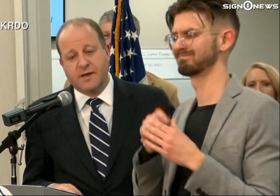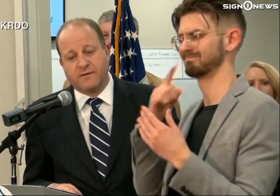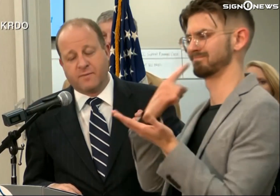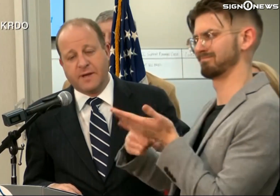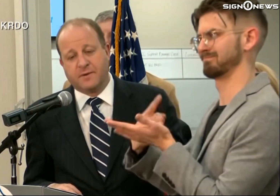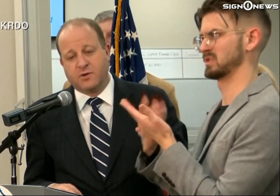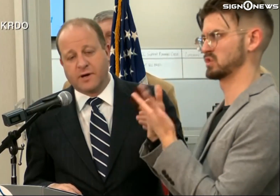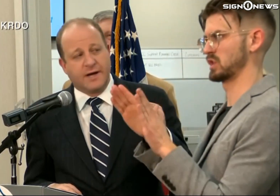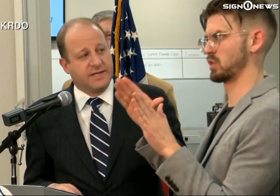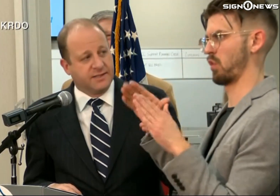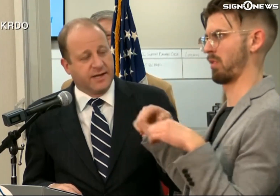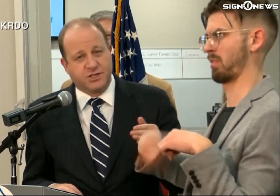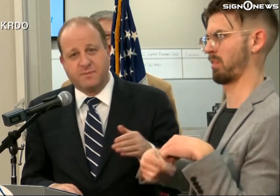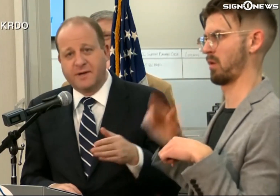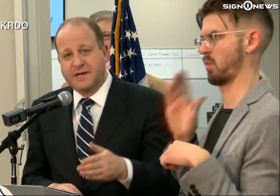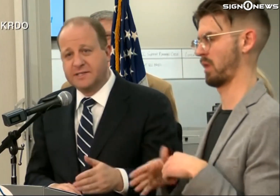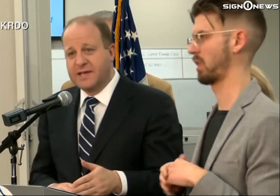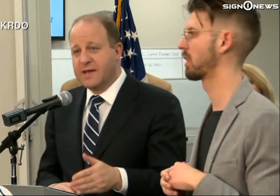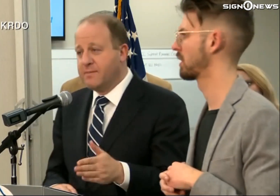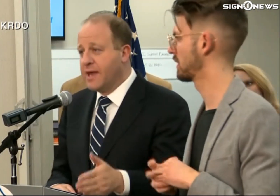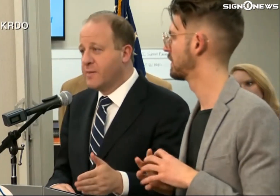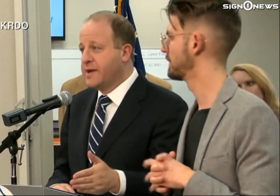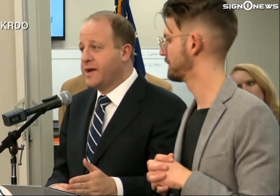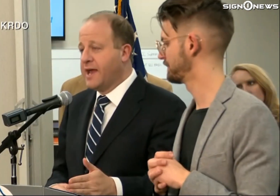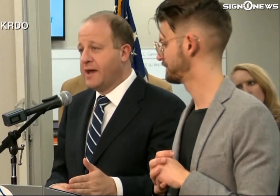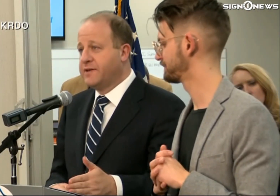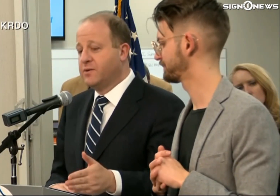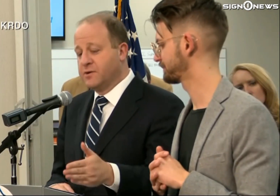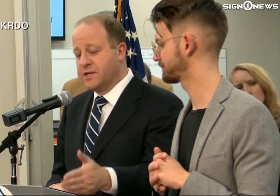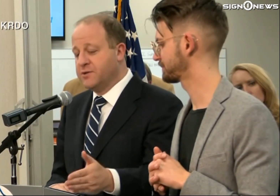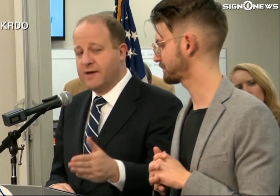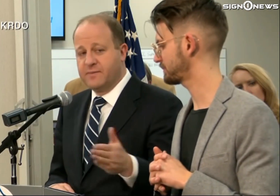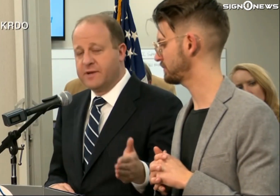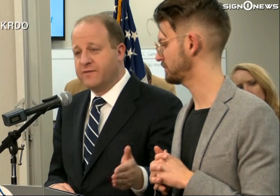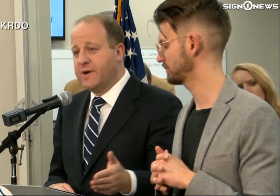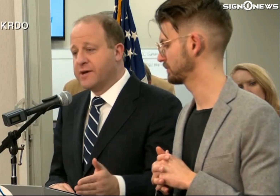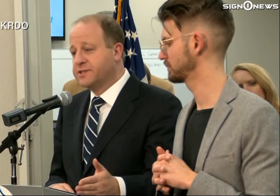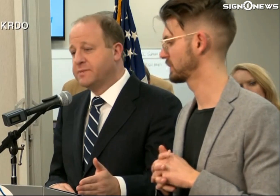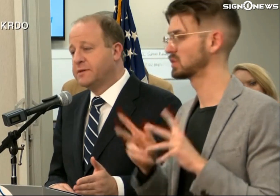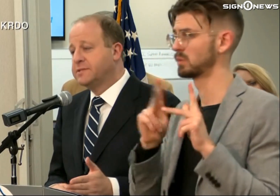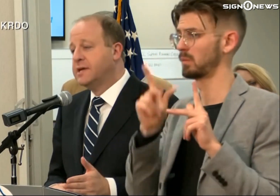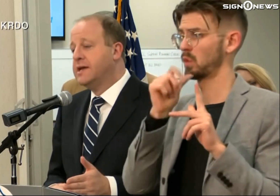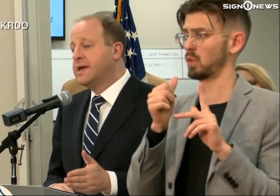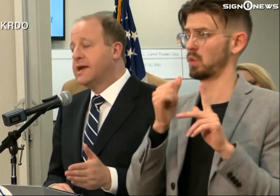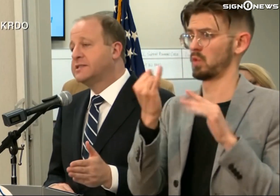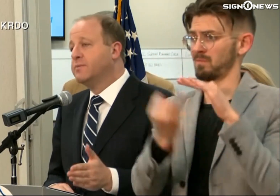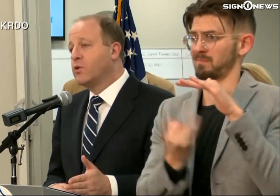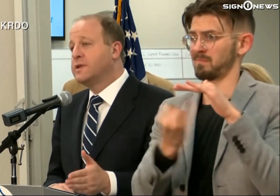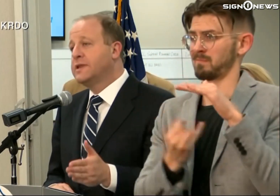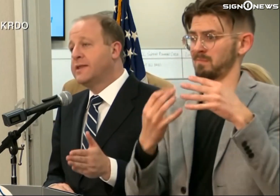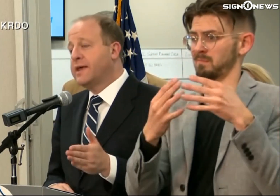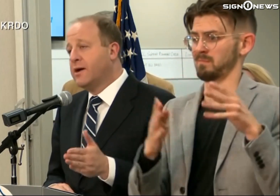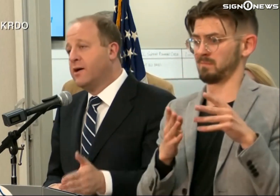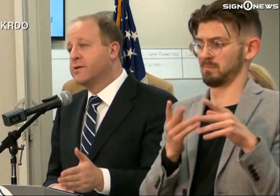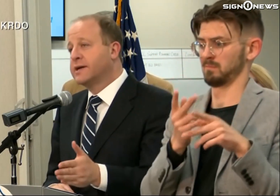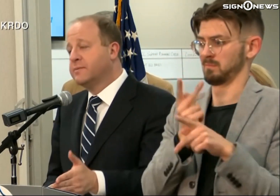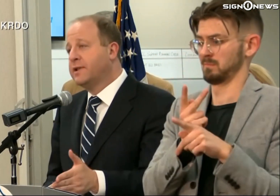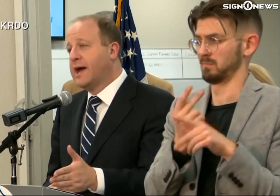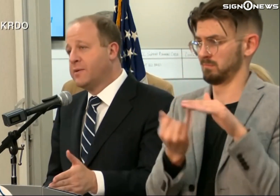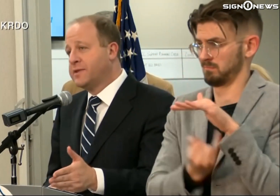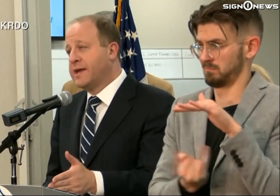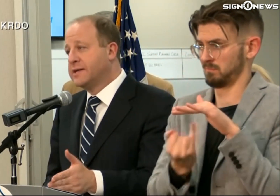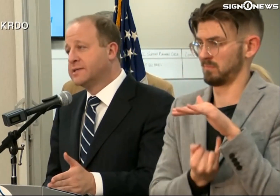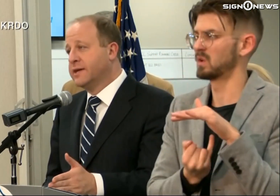address for people who are in isolation because they may or may not have it, or they do have it but have minor symptoms, it's important that they honor